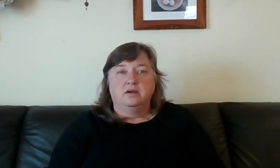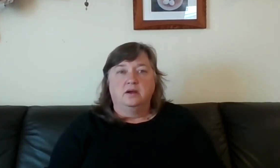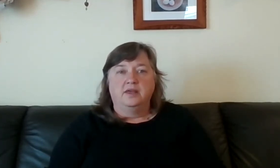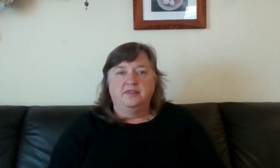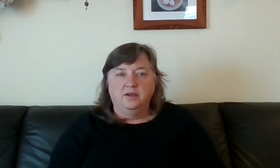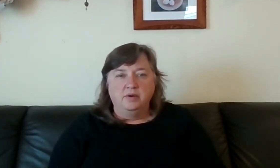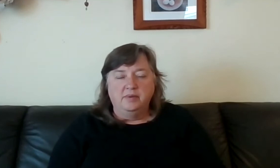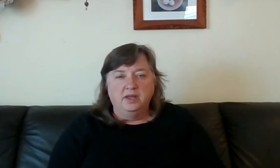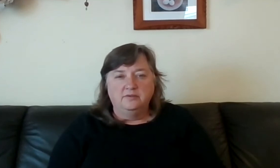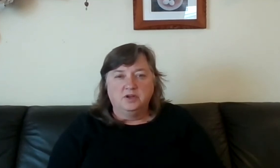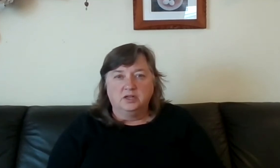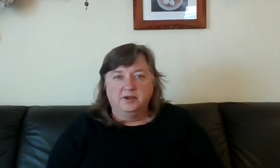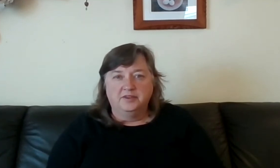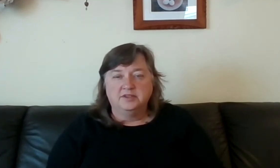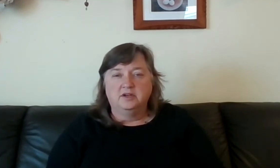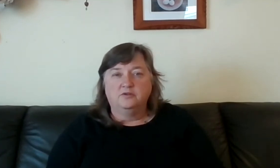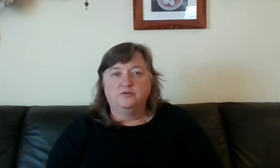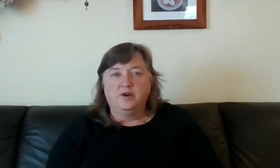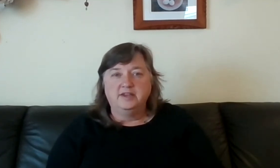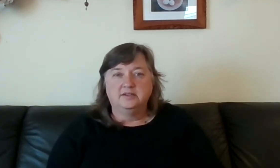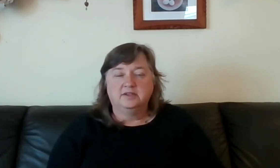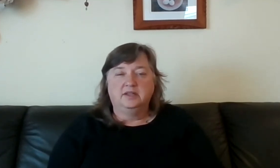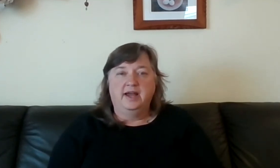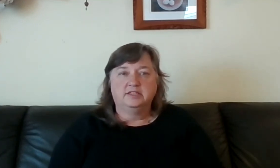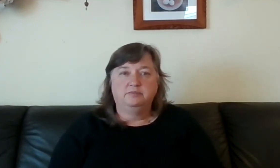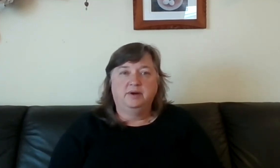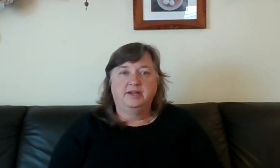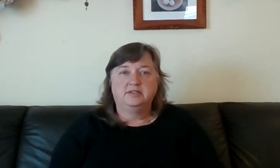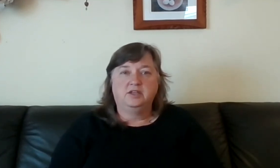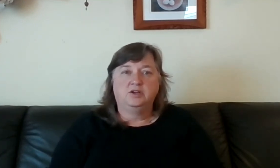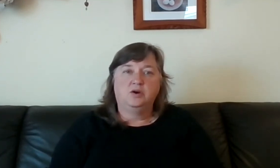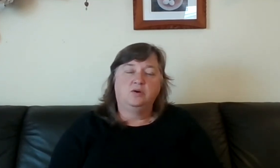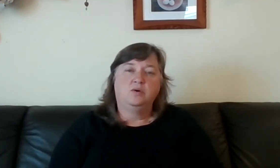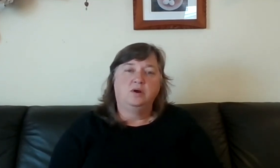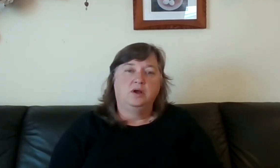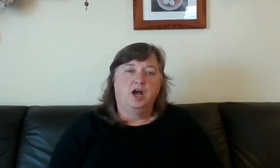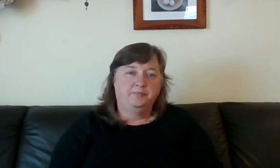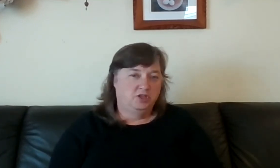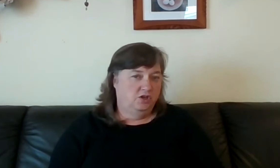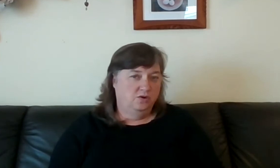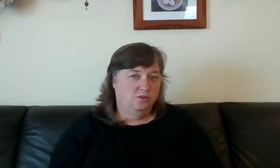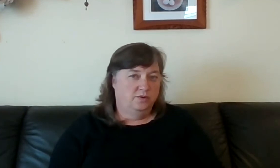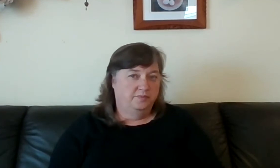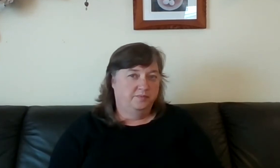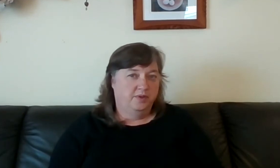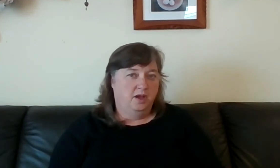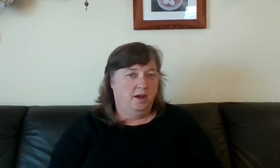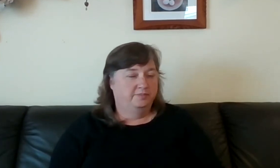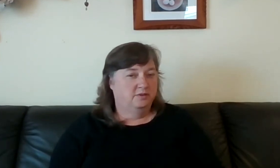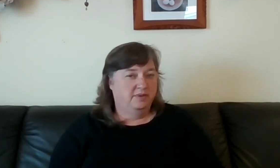I think we might have talked about this in our phrases class, but you know, up to you, up to me,